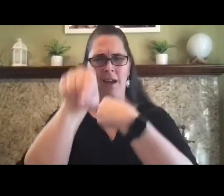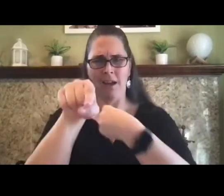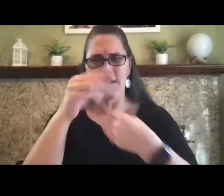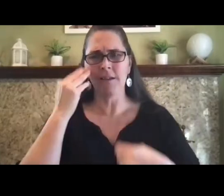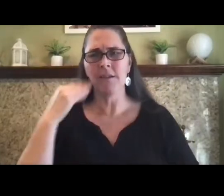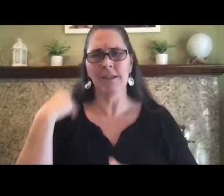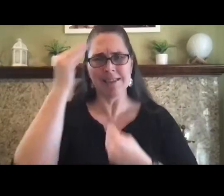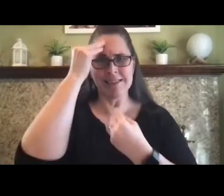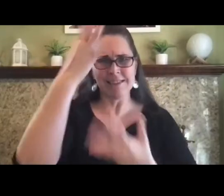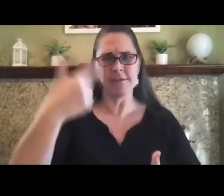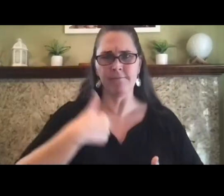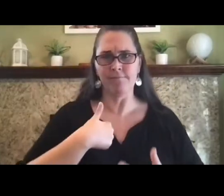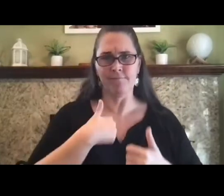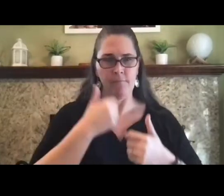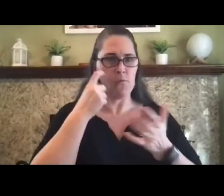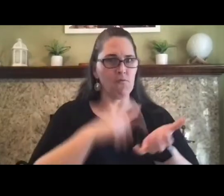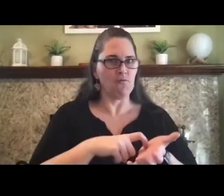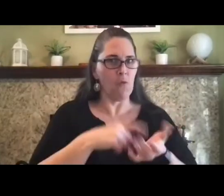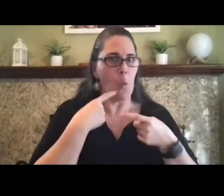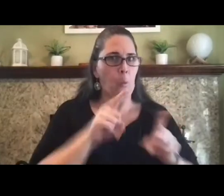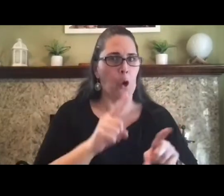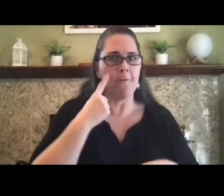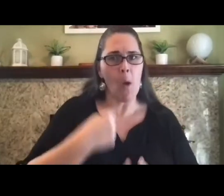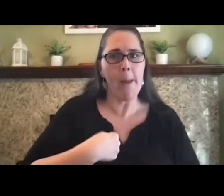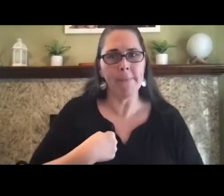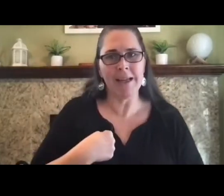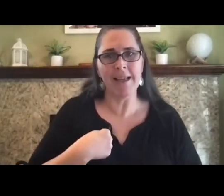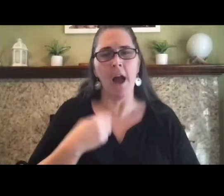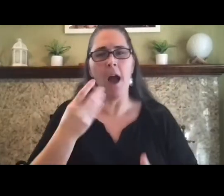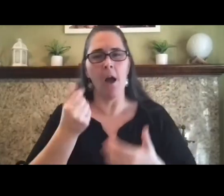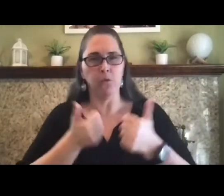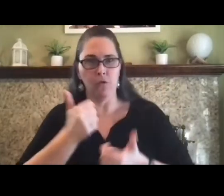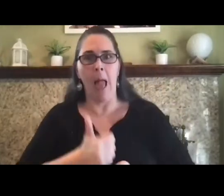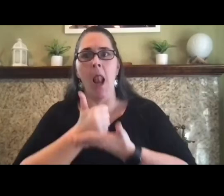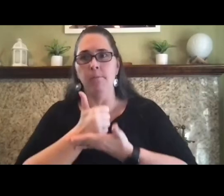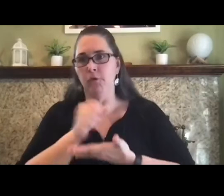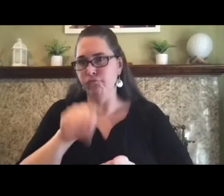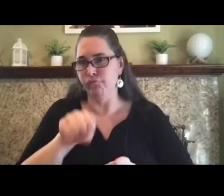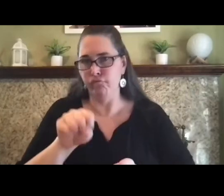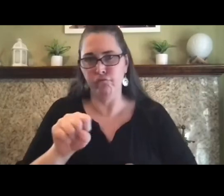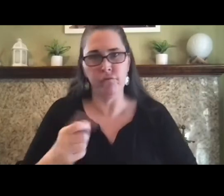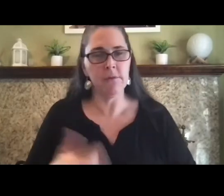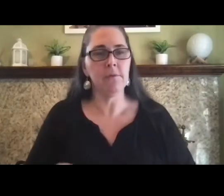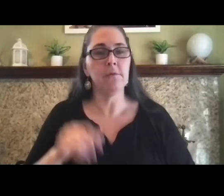Communicate what skills work best for you and how your teacher could provide support.